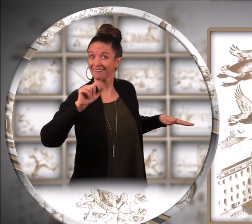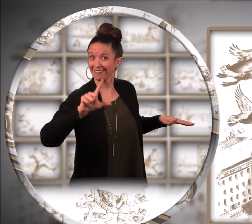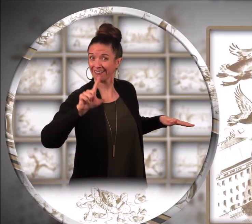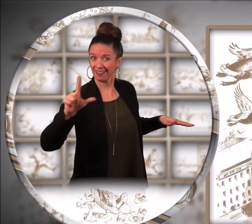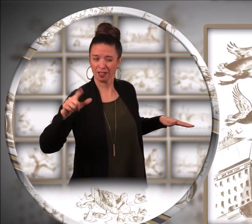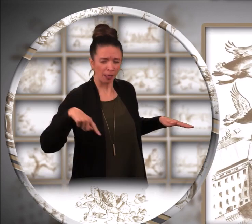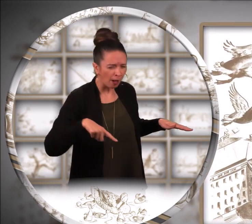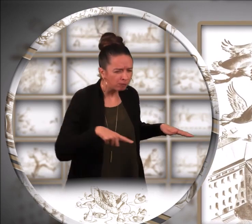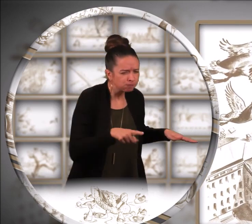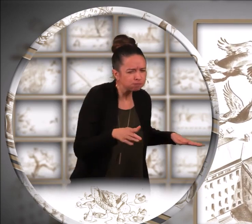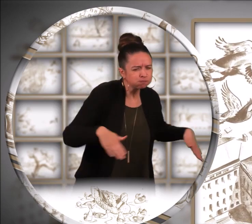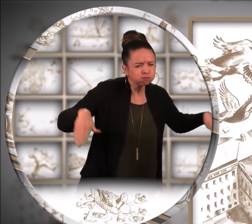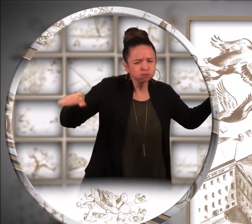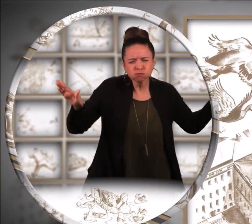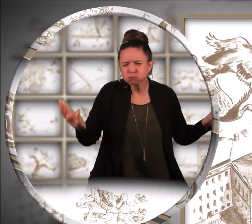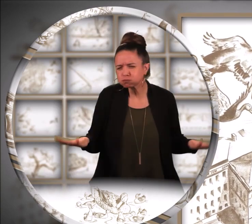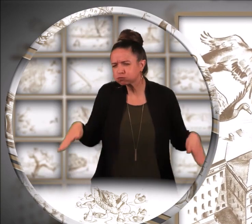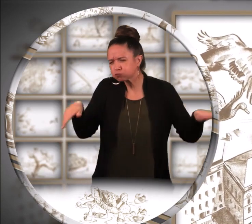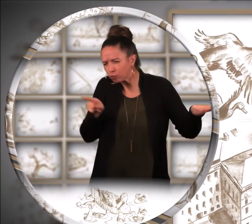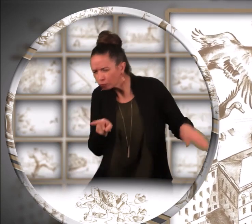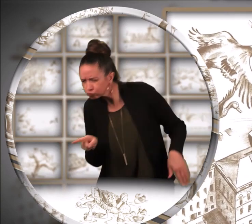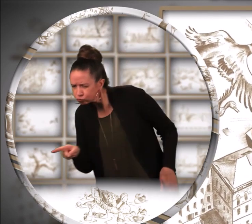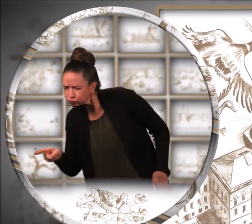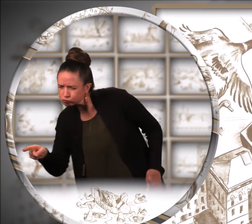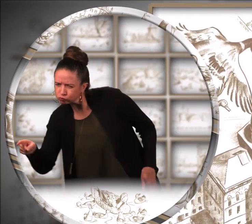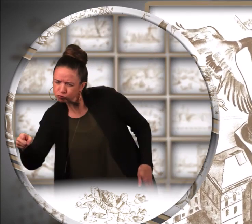So they flew over Beacon Hill